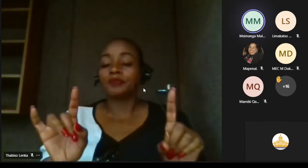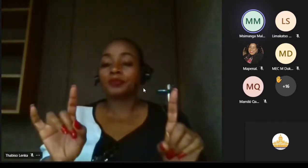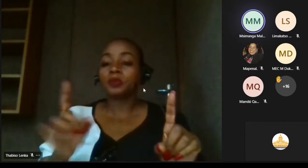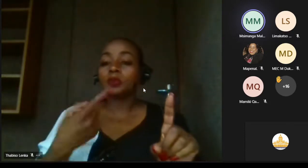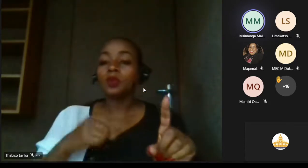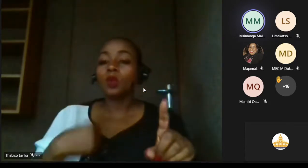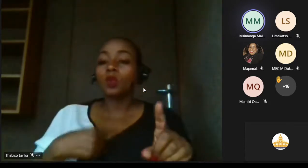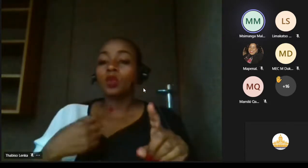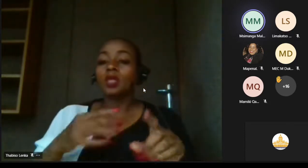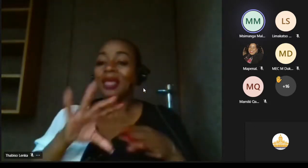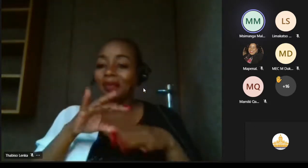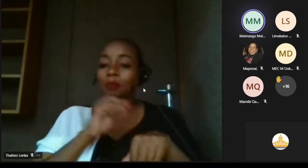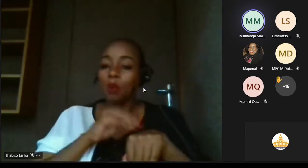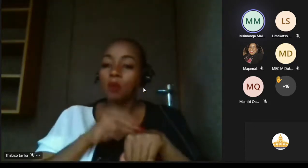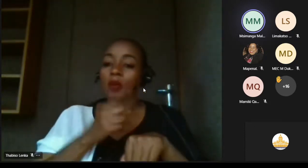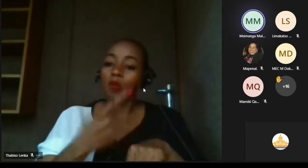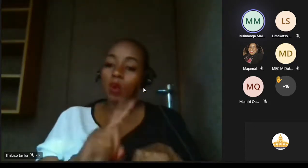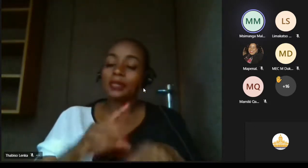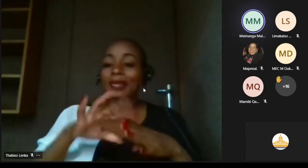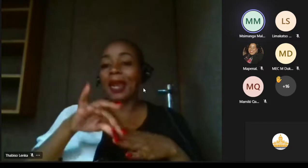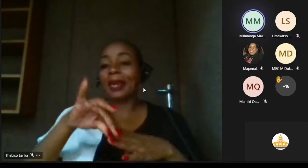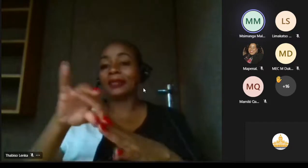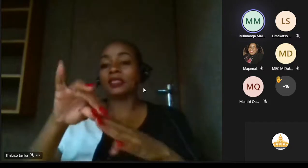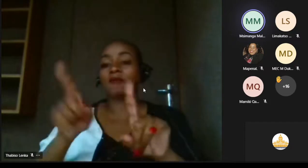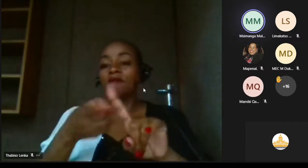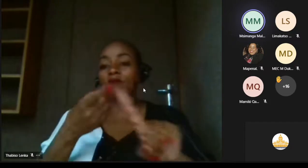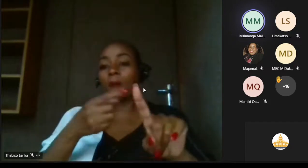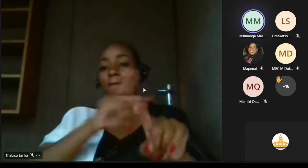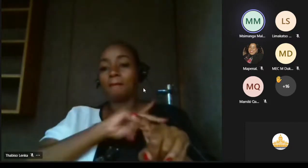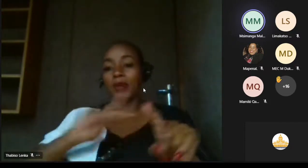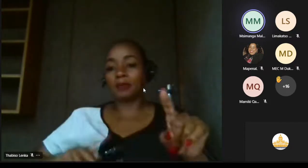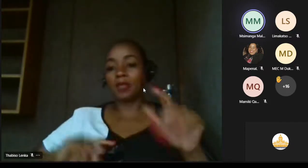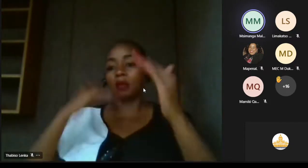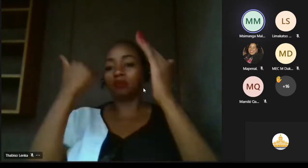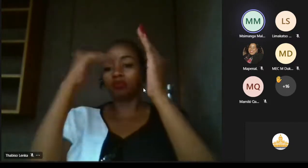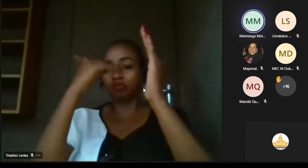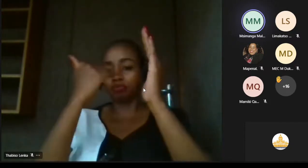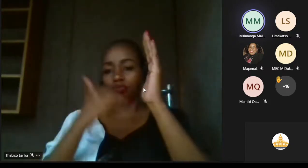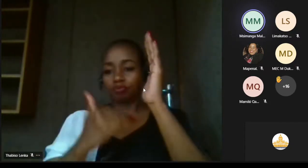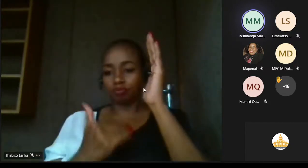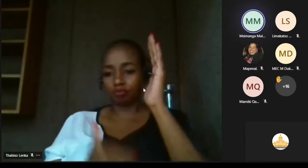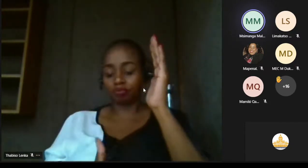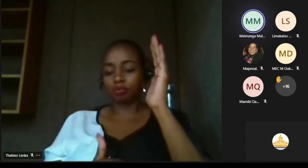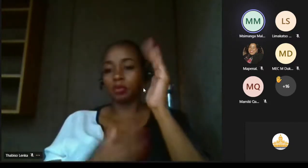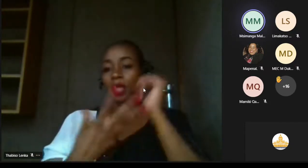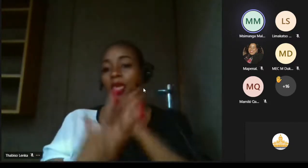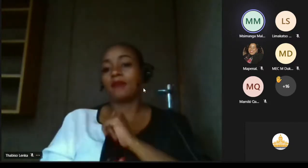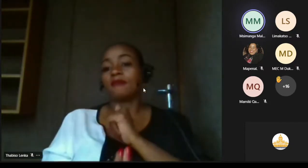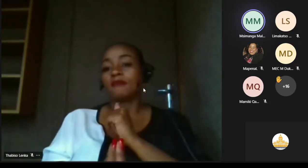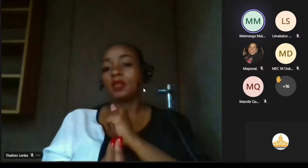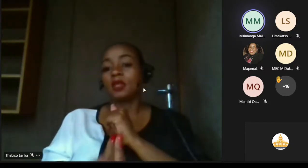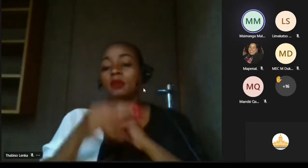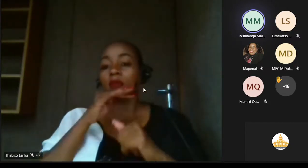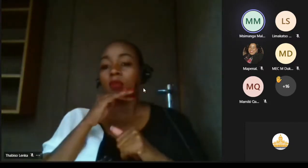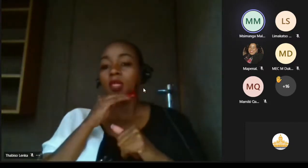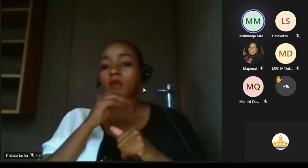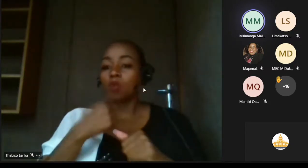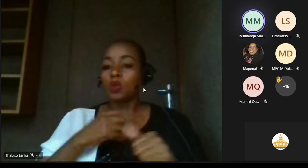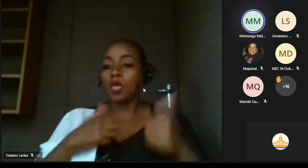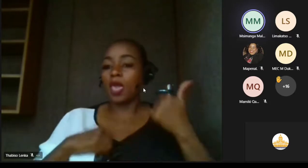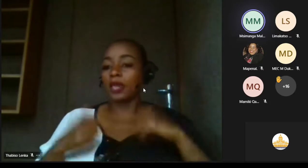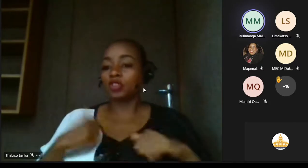bothata ba leadership ya compromised o tloa o premier o ya fatshe all of you are compromised there's nothing ka bala eng ka in a form of